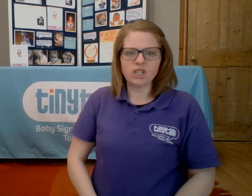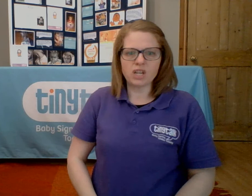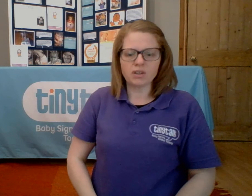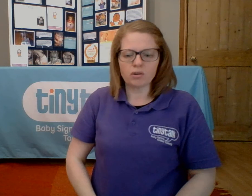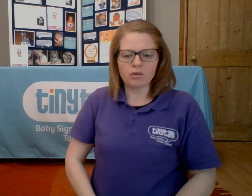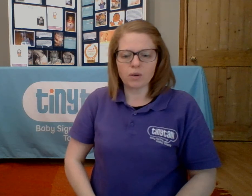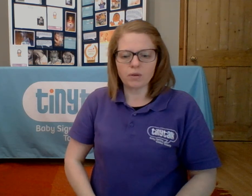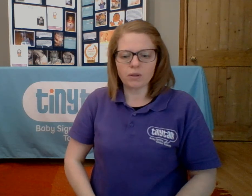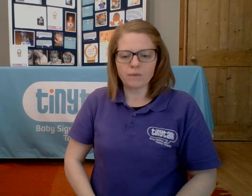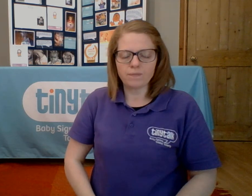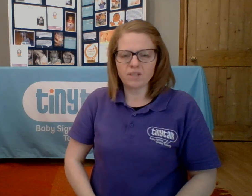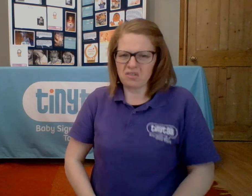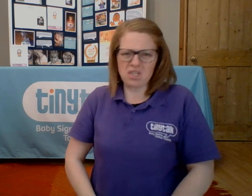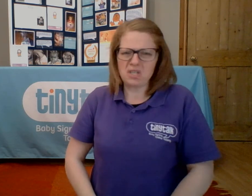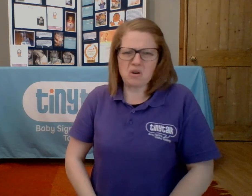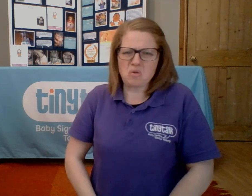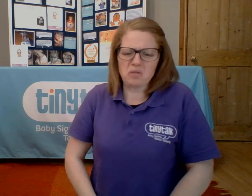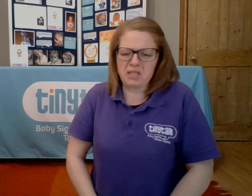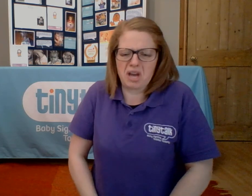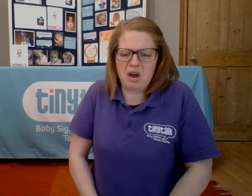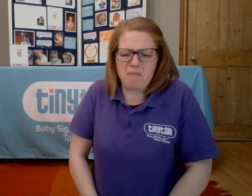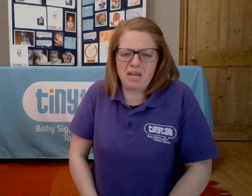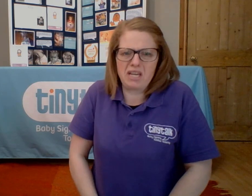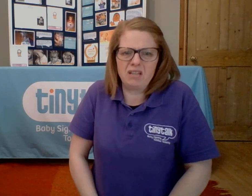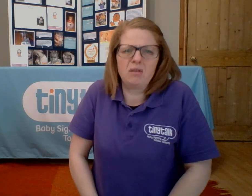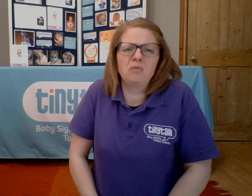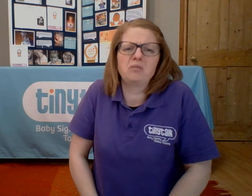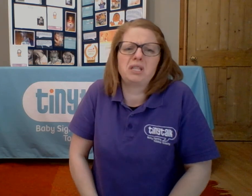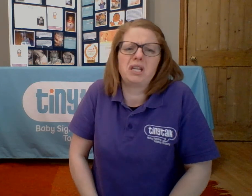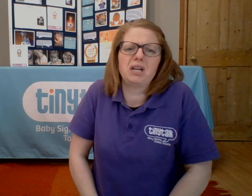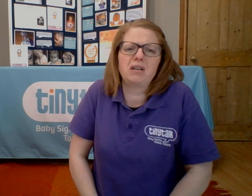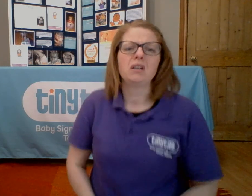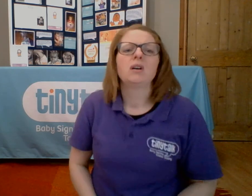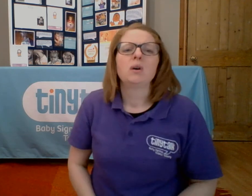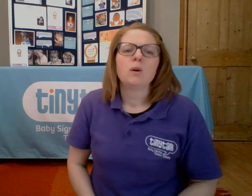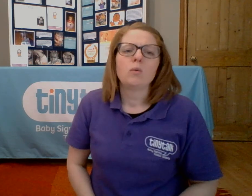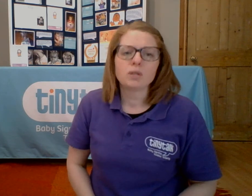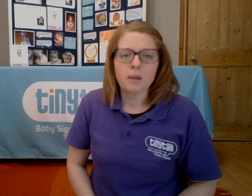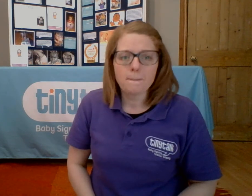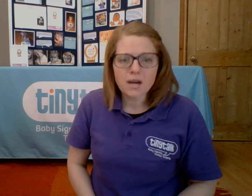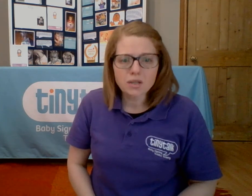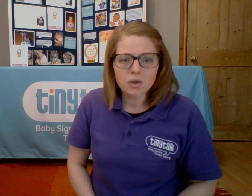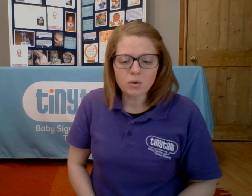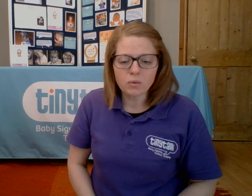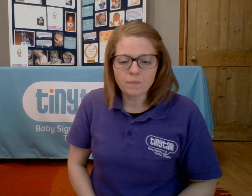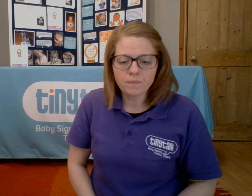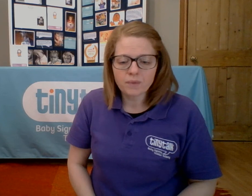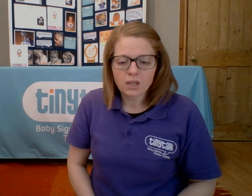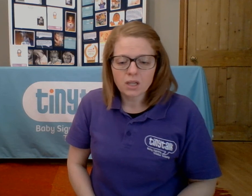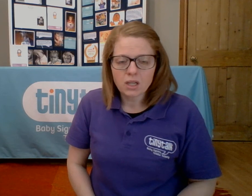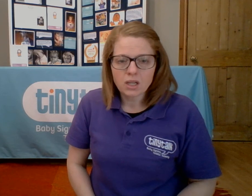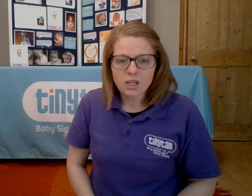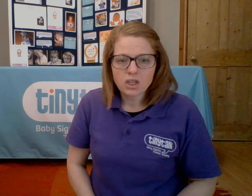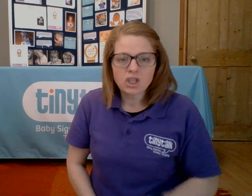doesn't croak. She's not all slimy. Oh dear, what a muddle.